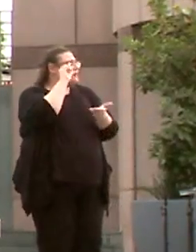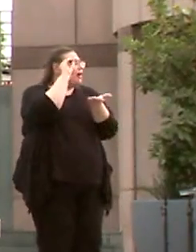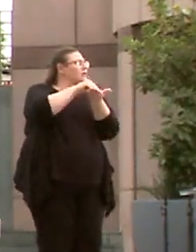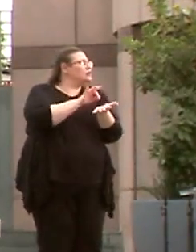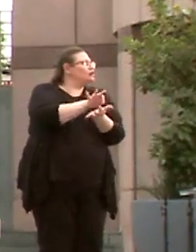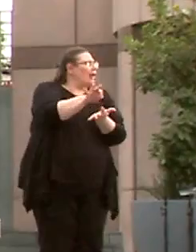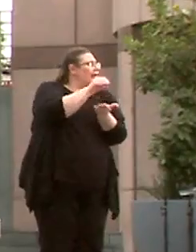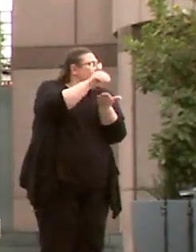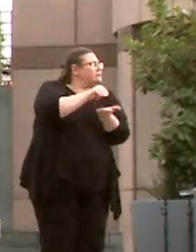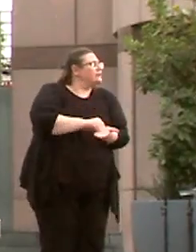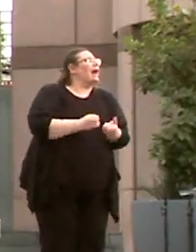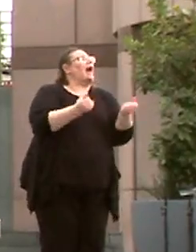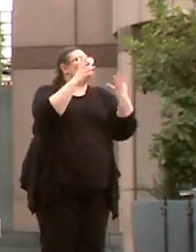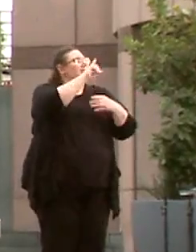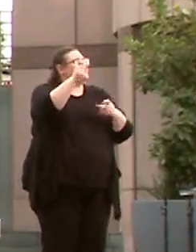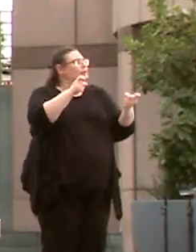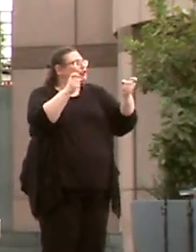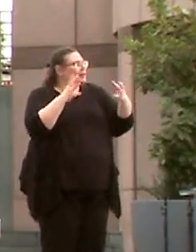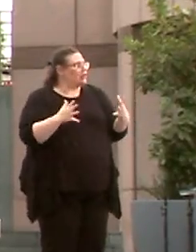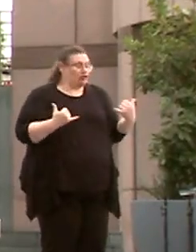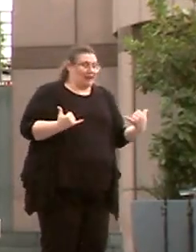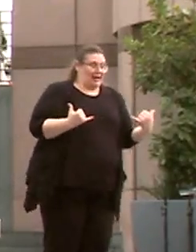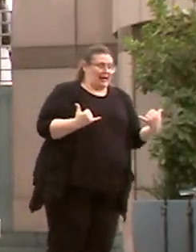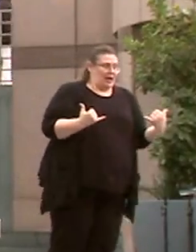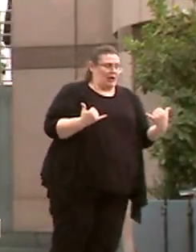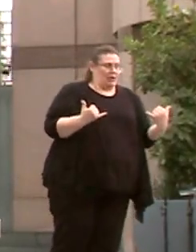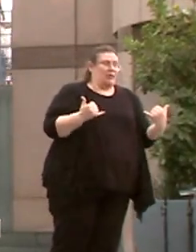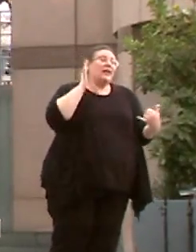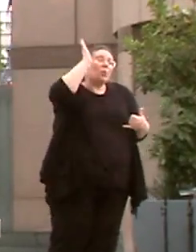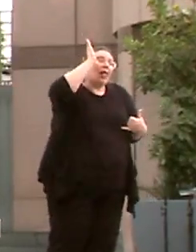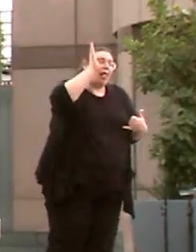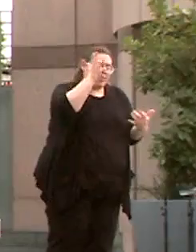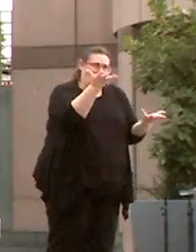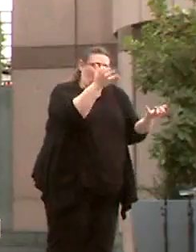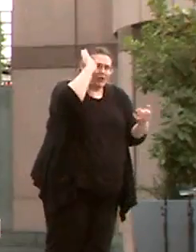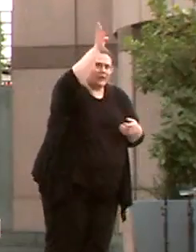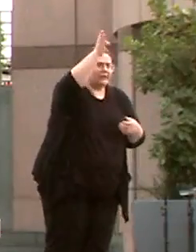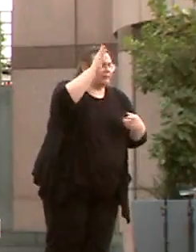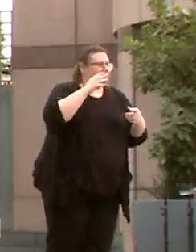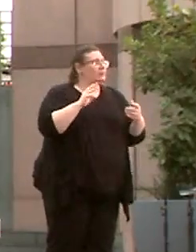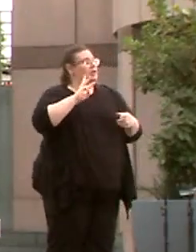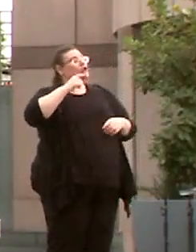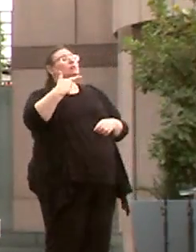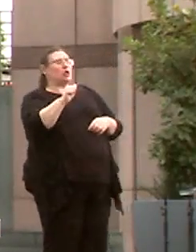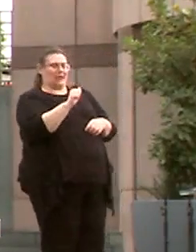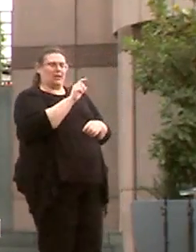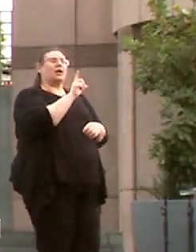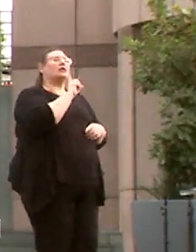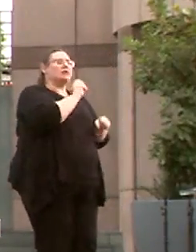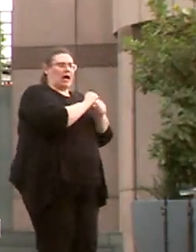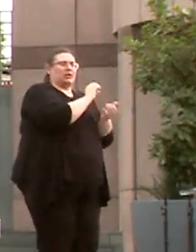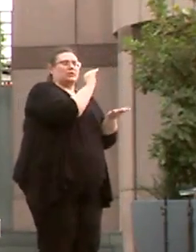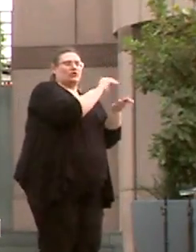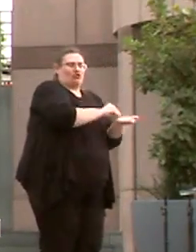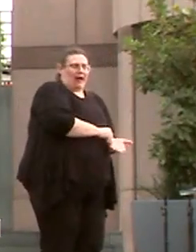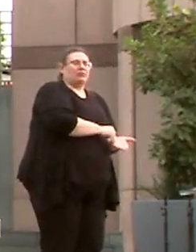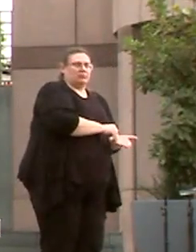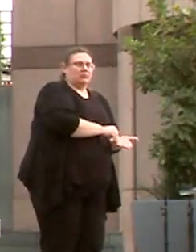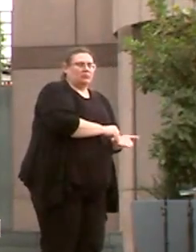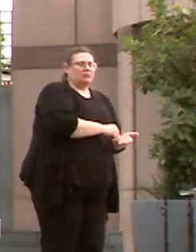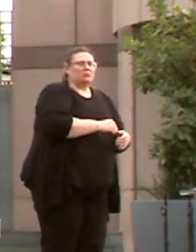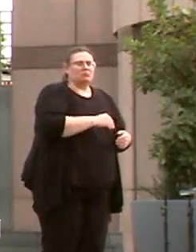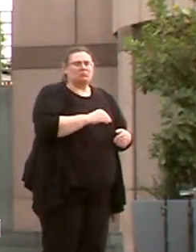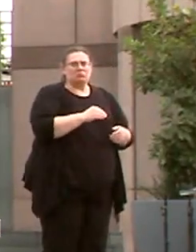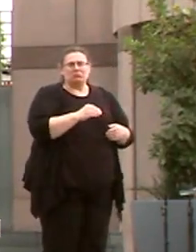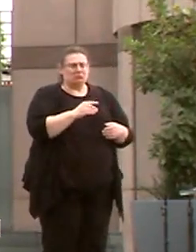the number of disabled directors currently, but they want to in the future. However, the WGA does. And I don't